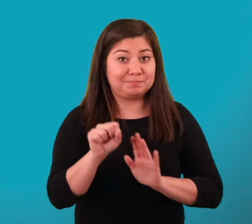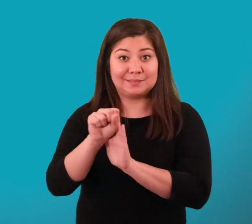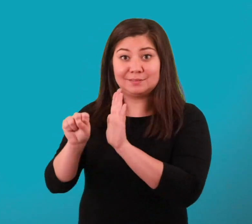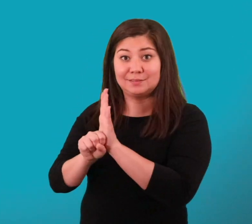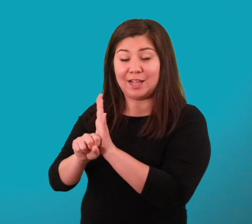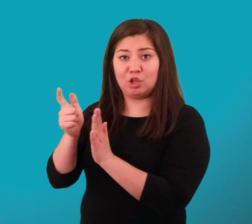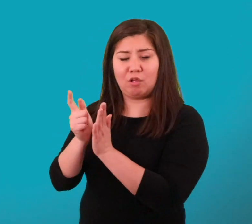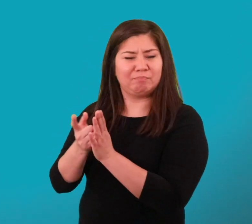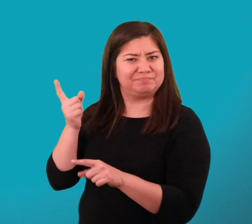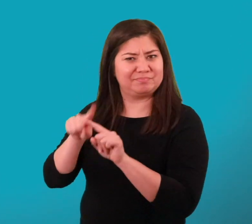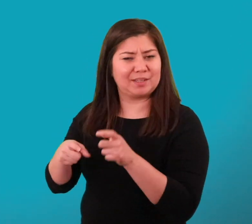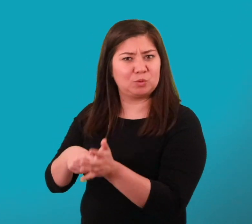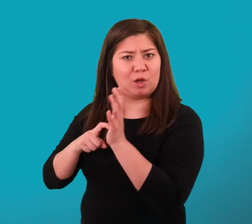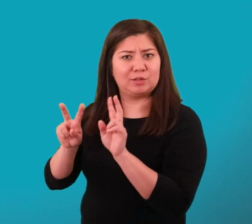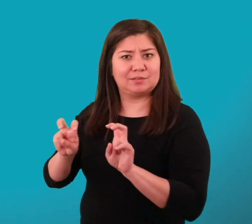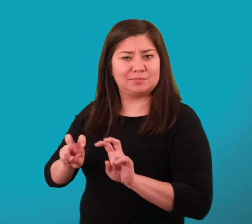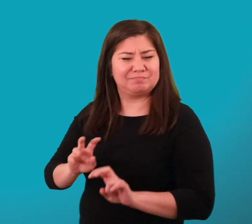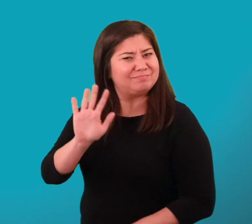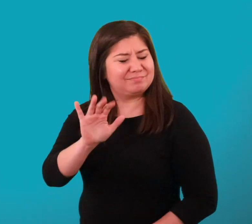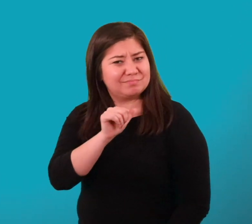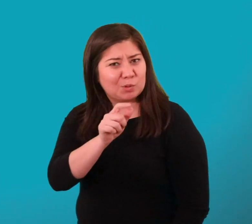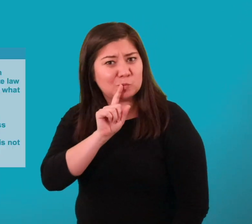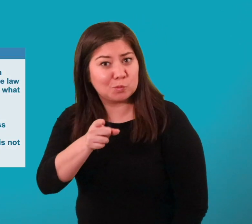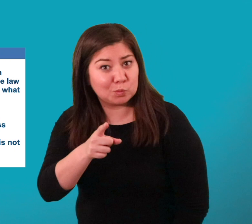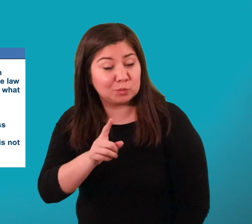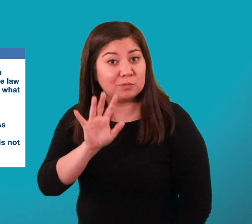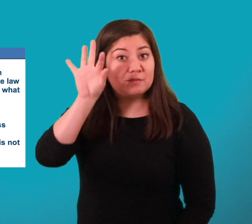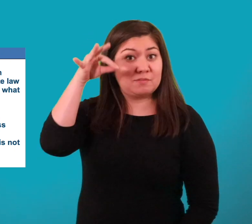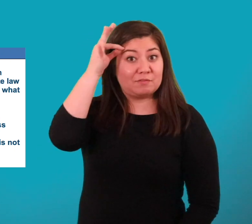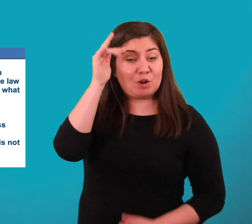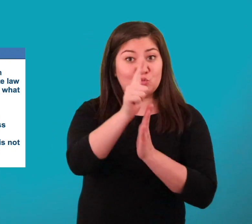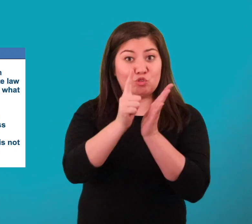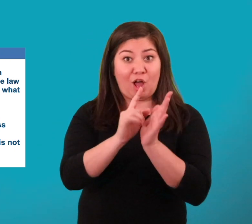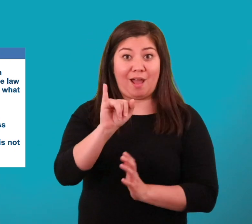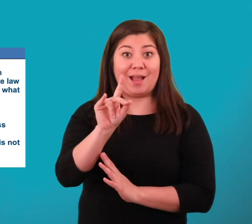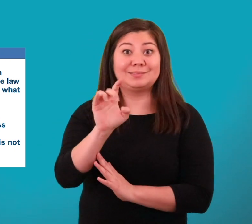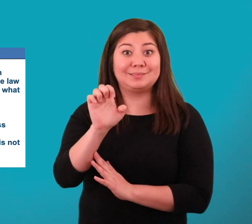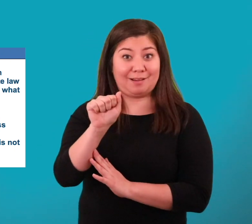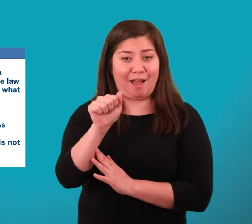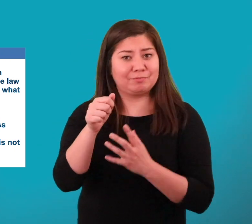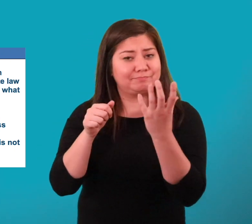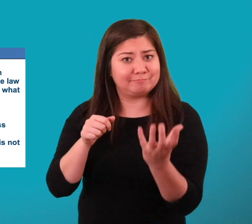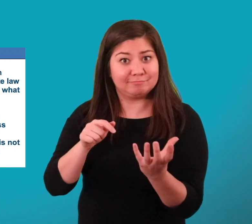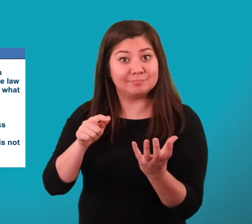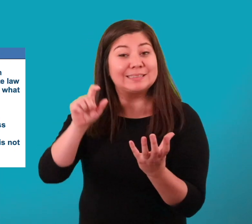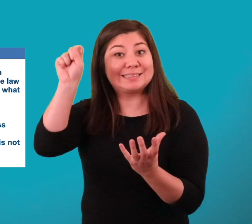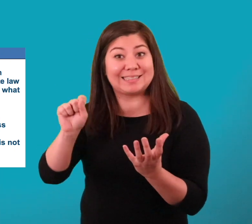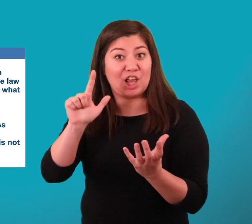less than federal law requirements, but state law can provide more protection than what federal law provides. IDEA leaves room for the state to interpret the federal